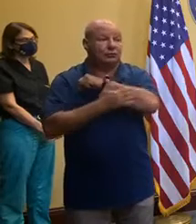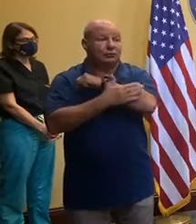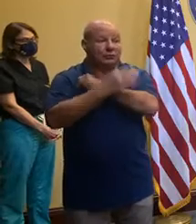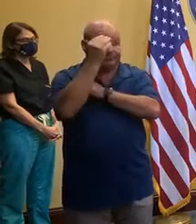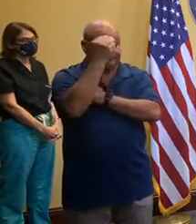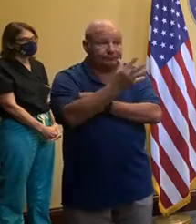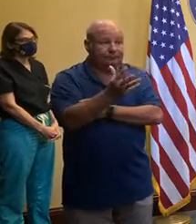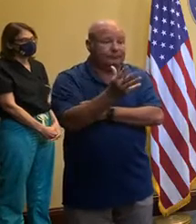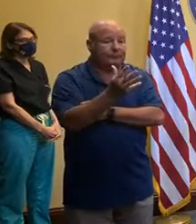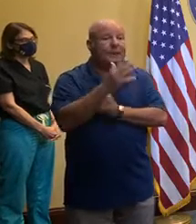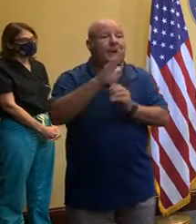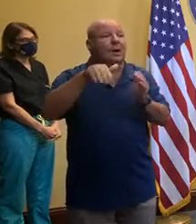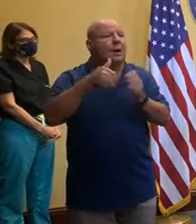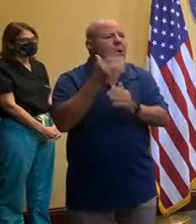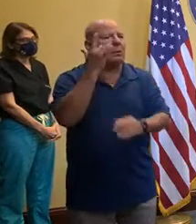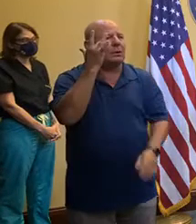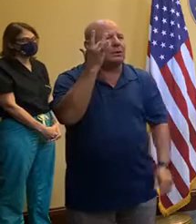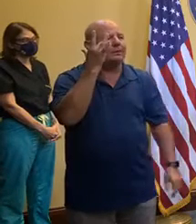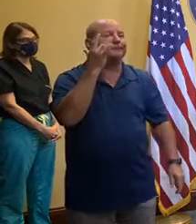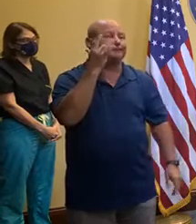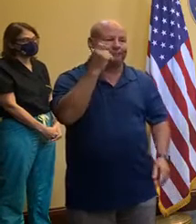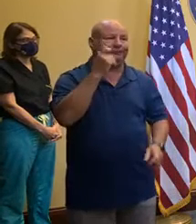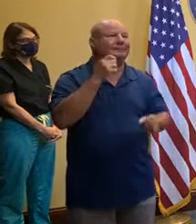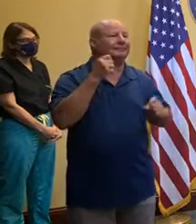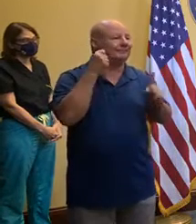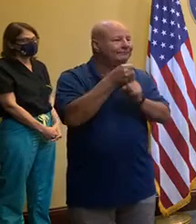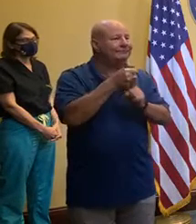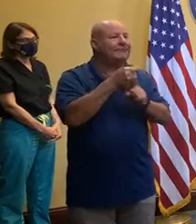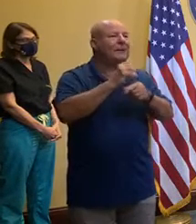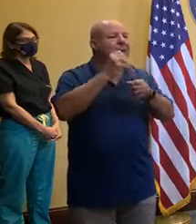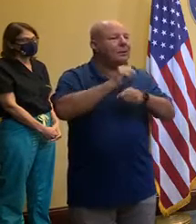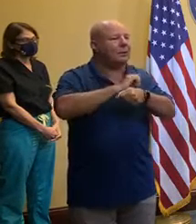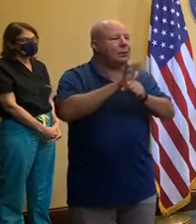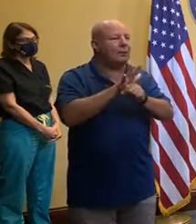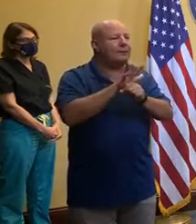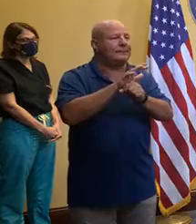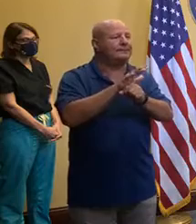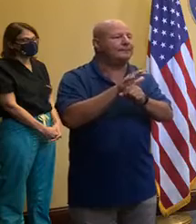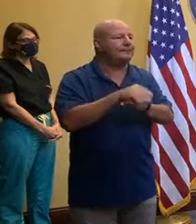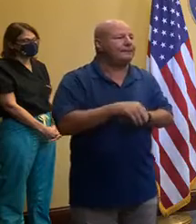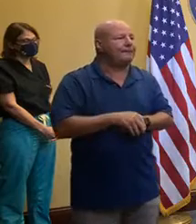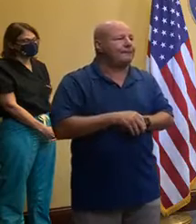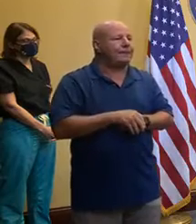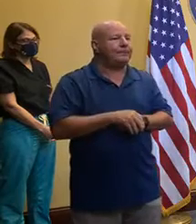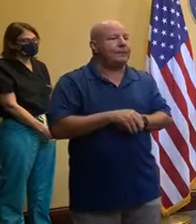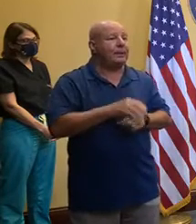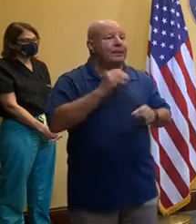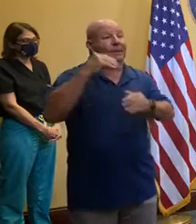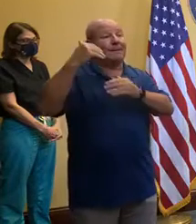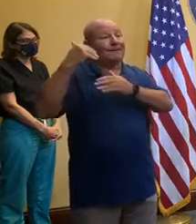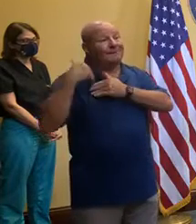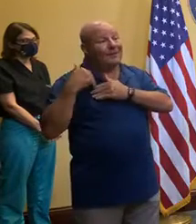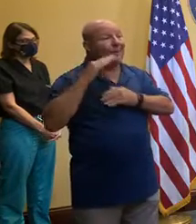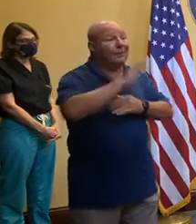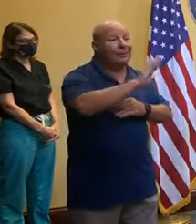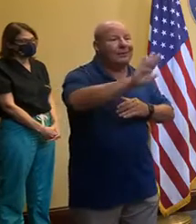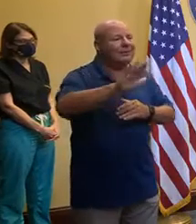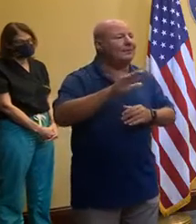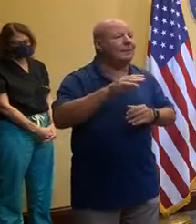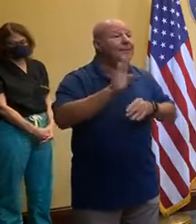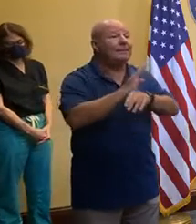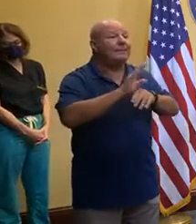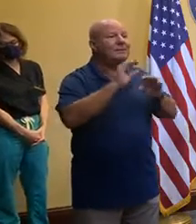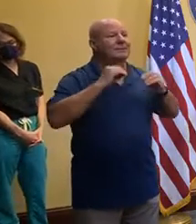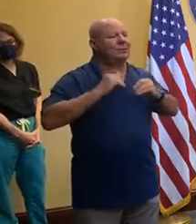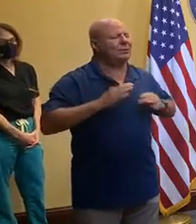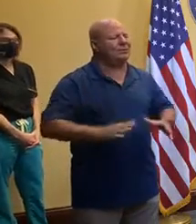And it's all due to the impacts of COVID-19 at no fault of anyone in terms of the business owners, but there is